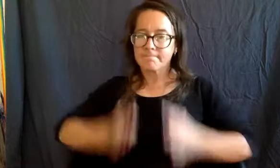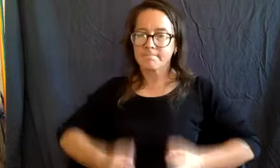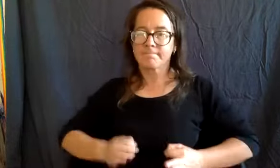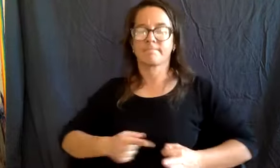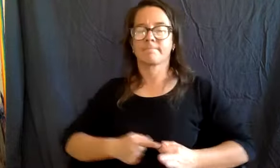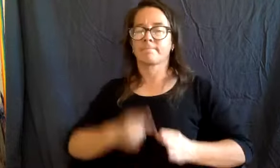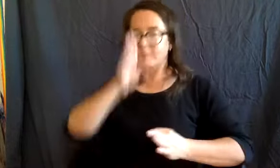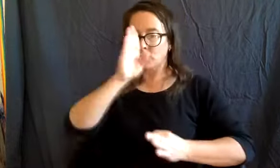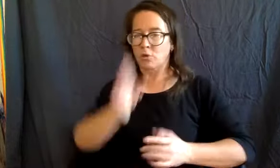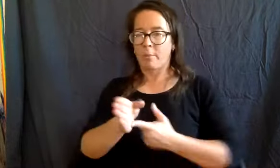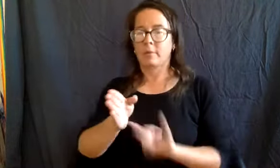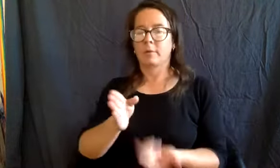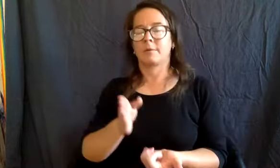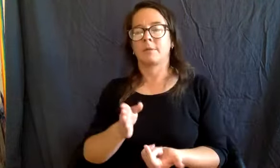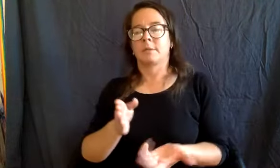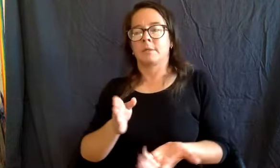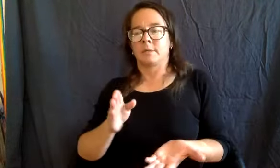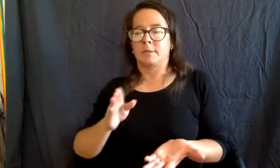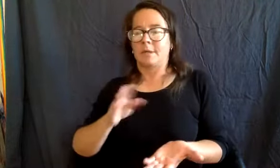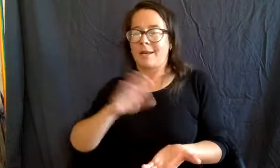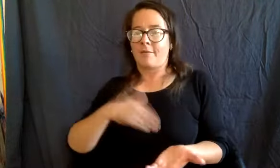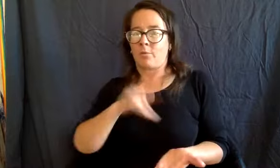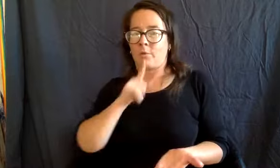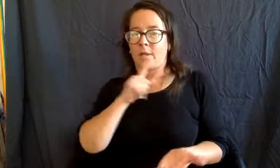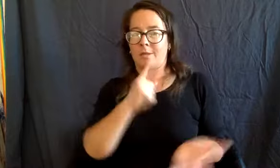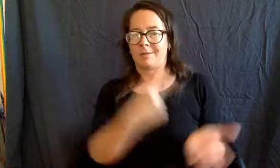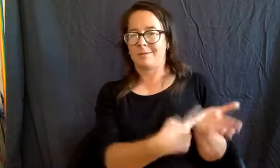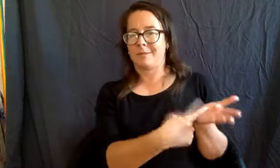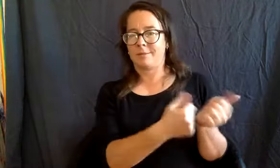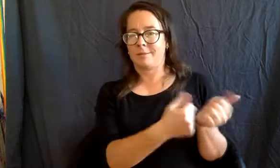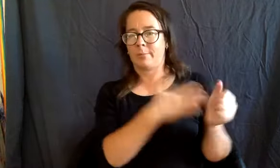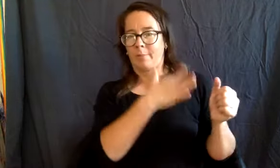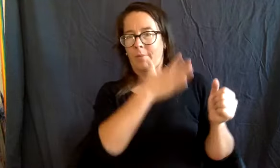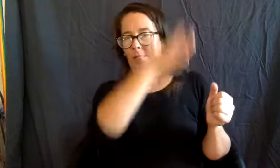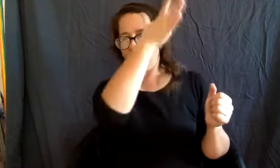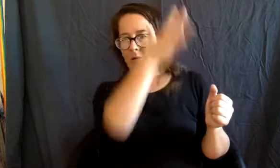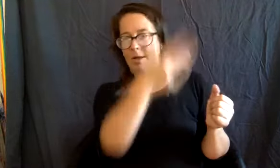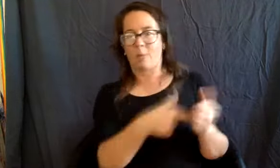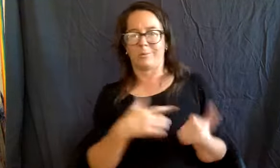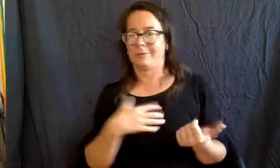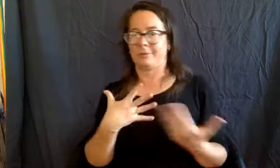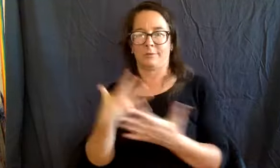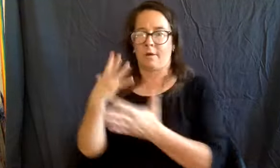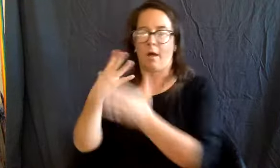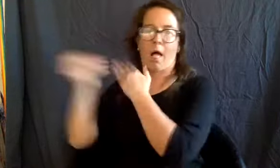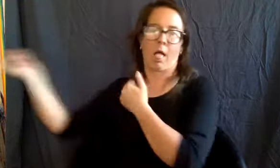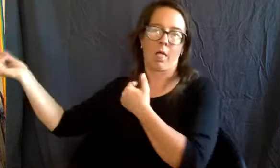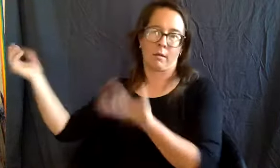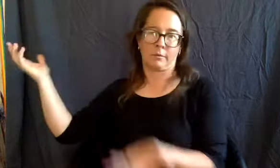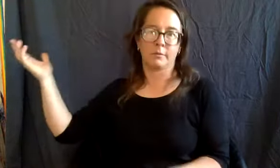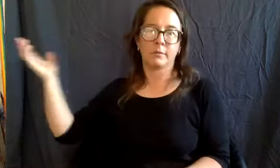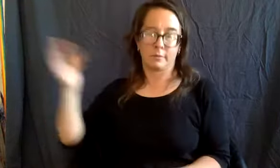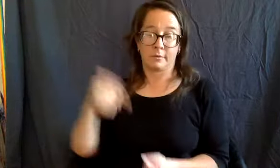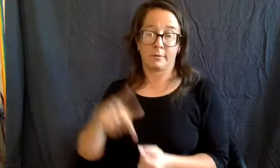only concerned with me at that time. I don't know if that's partly being a teenager or being a drug addict at the same time. But I never had